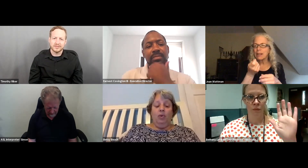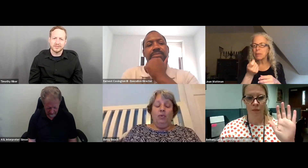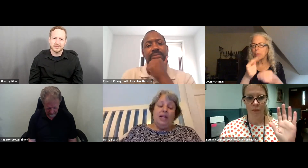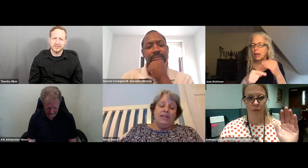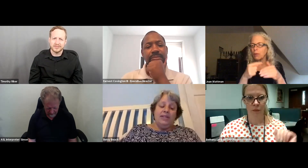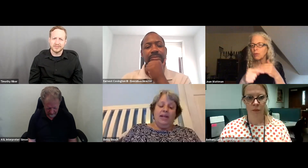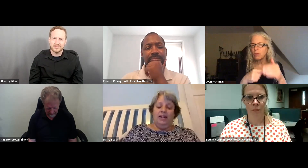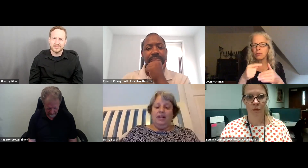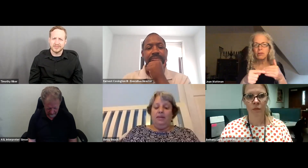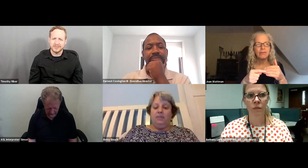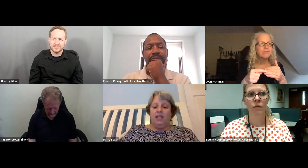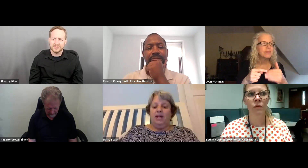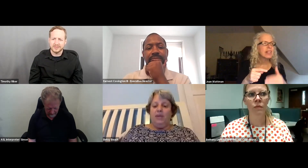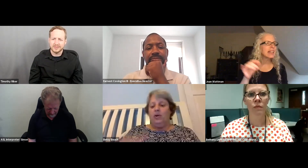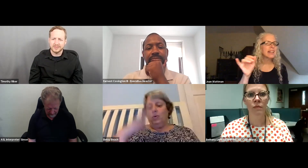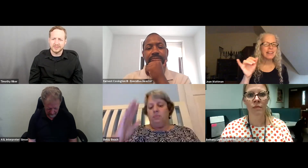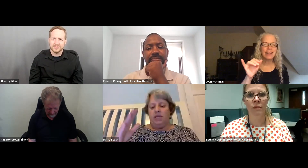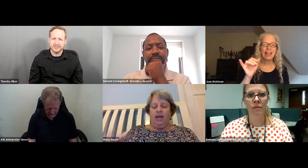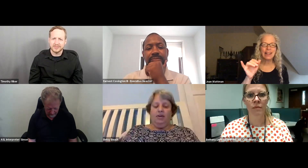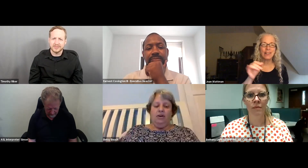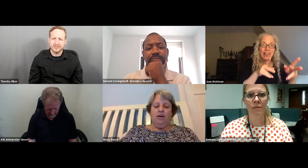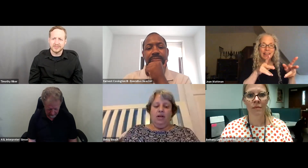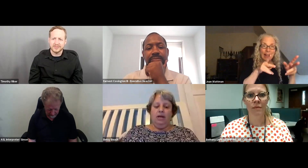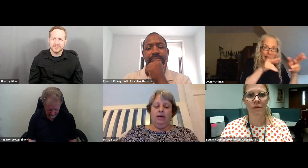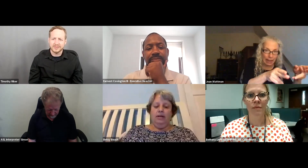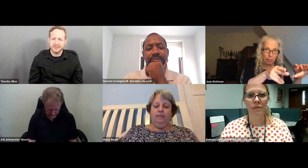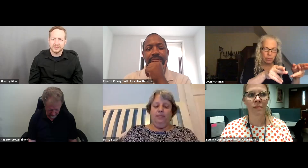you know, what we had said in the clips and kind of be a group together.